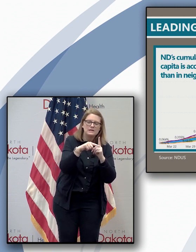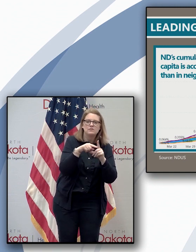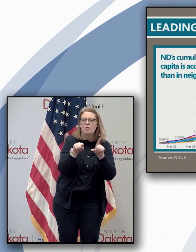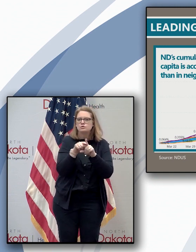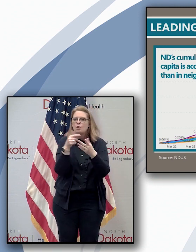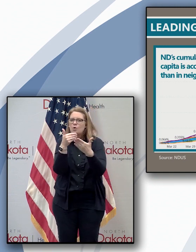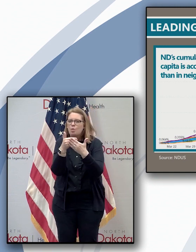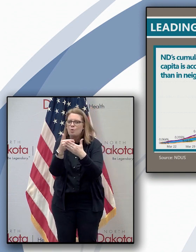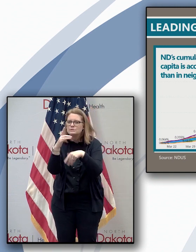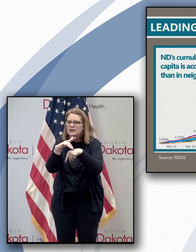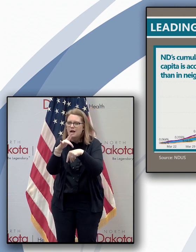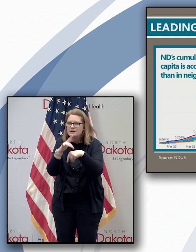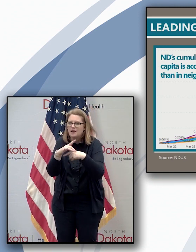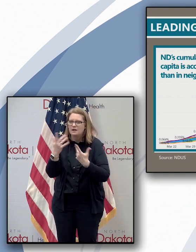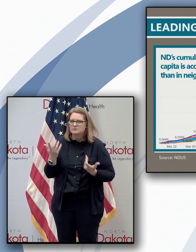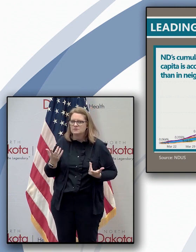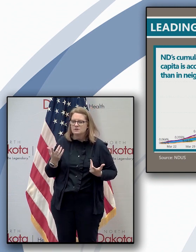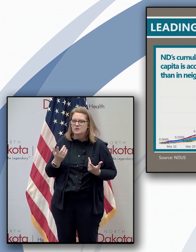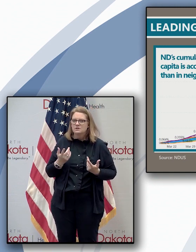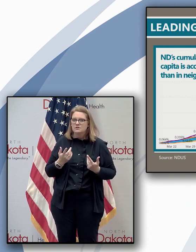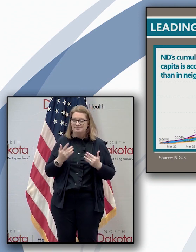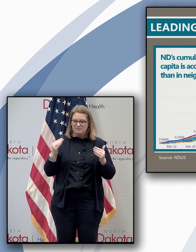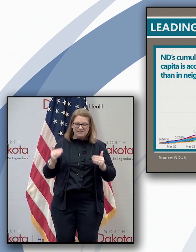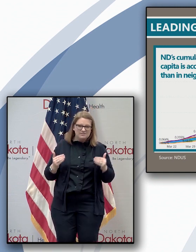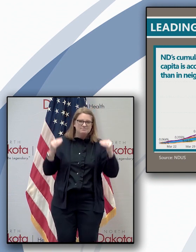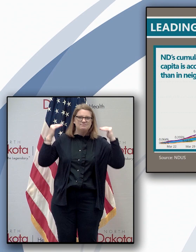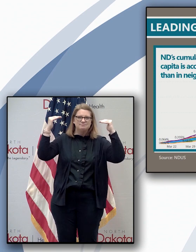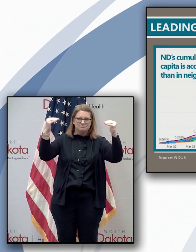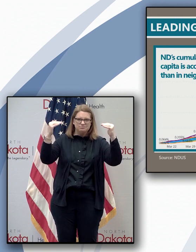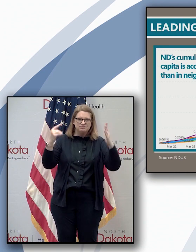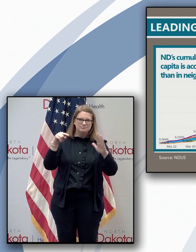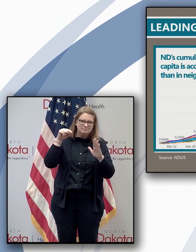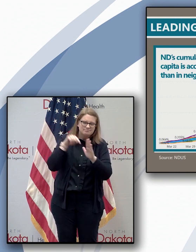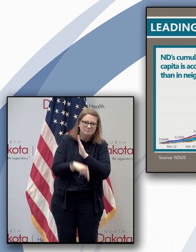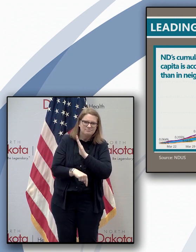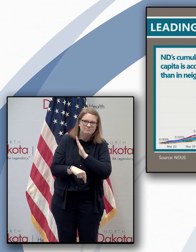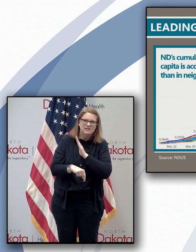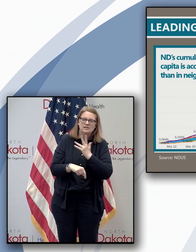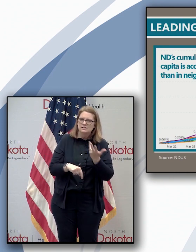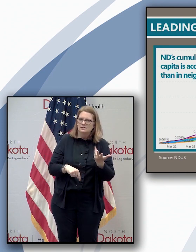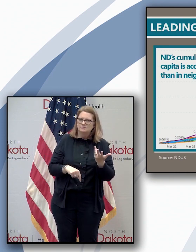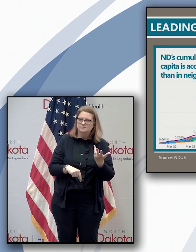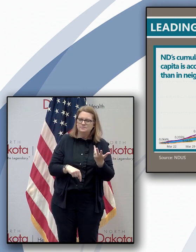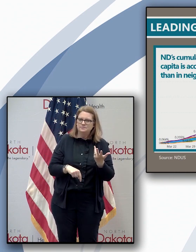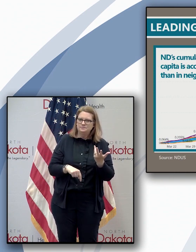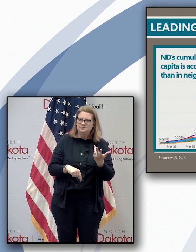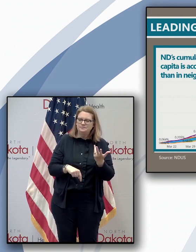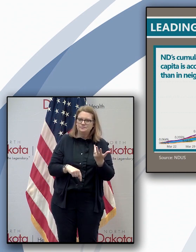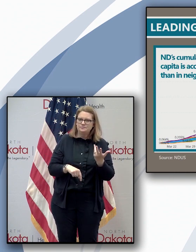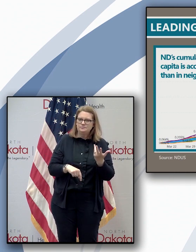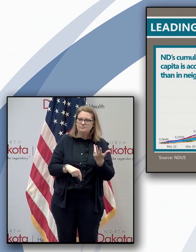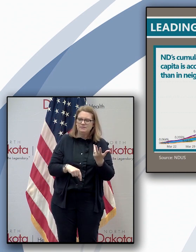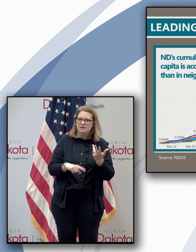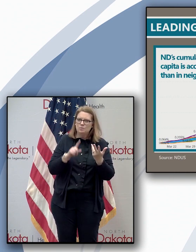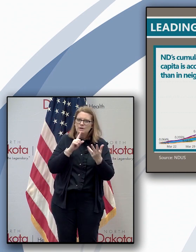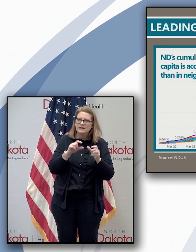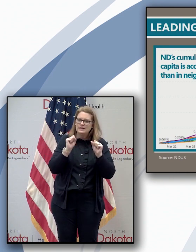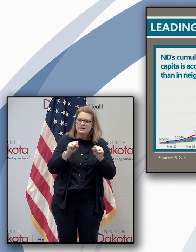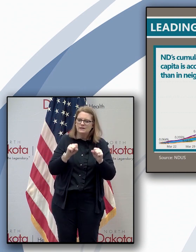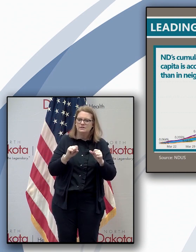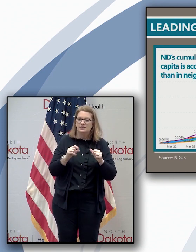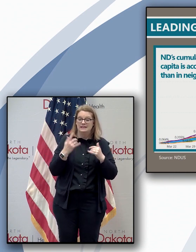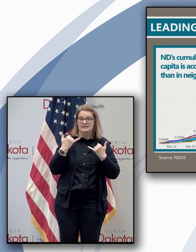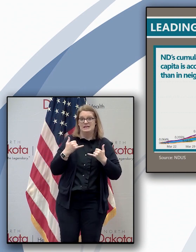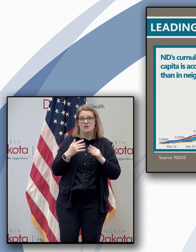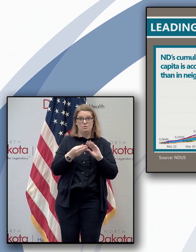those positives. And this is, again, as we've ramped up and mentioned earlier, that in terms of capability, we're currently viewed as number 1